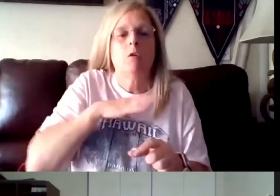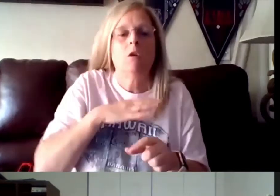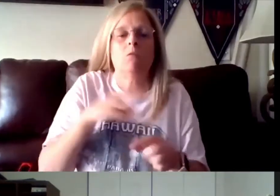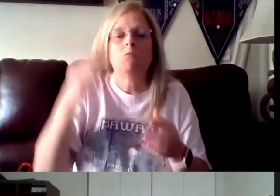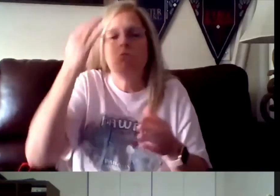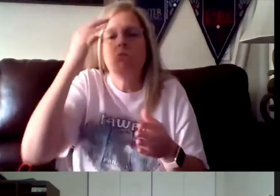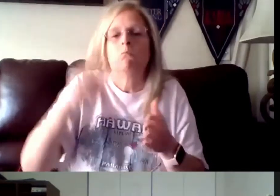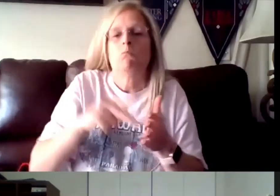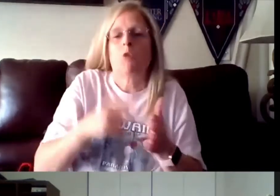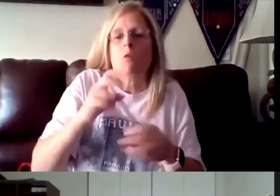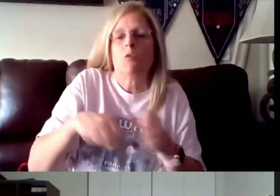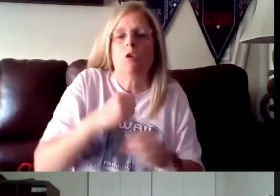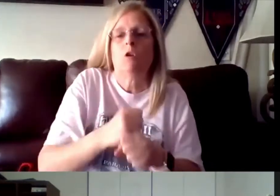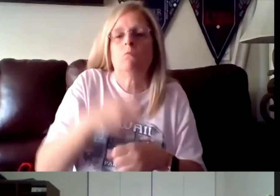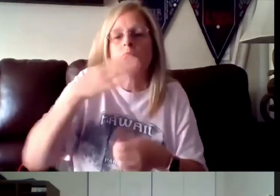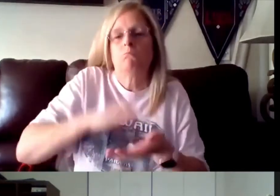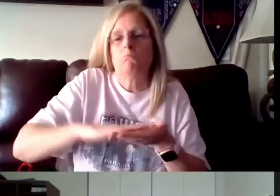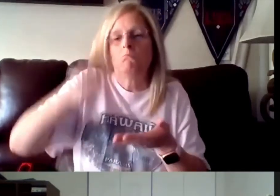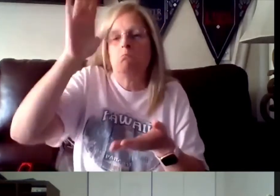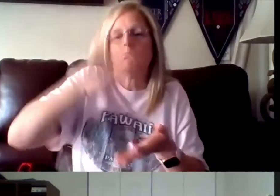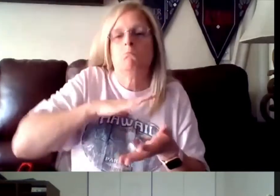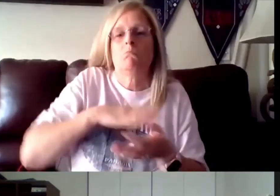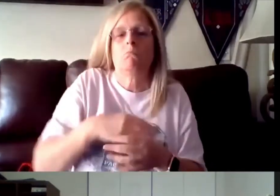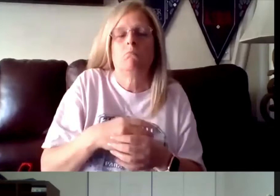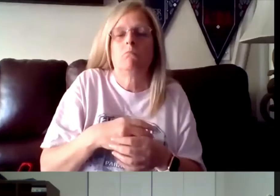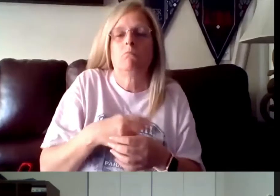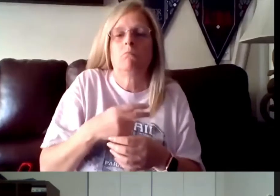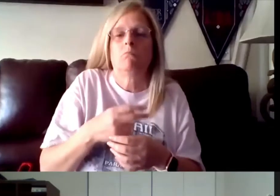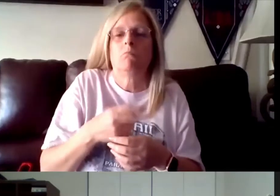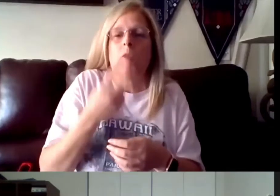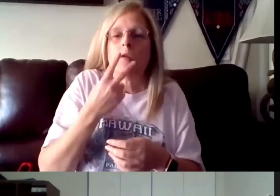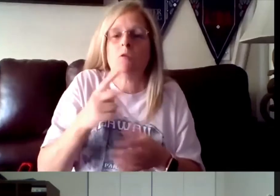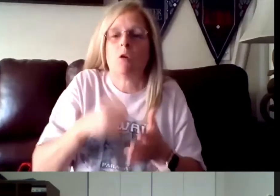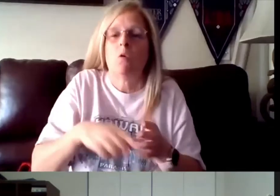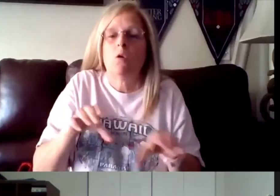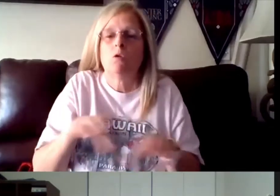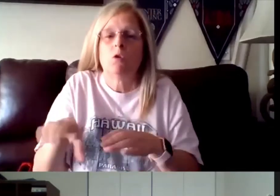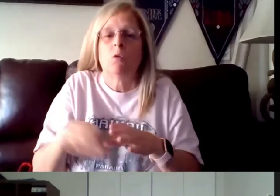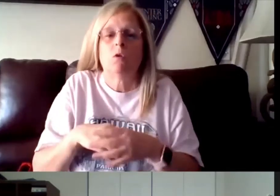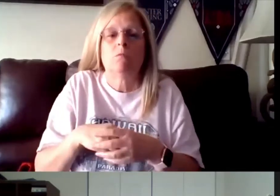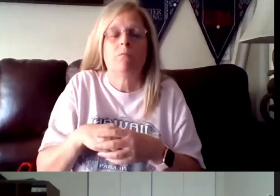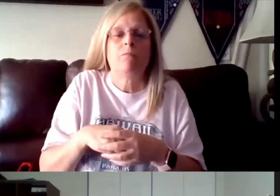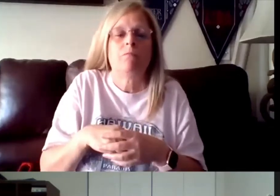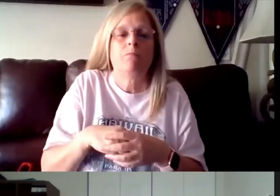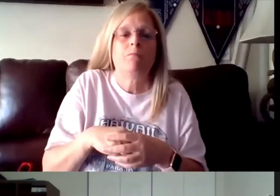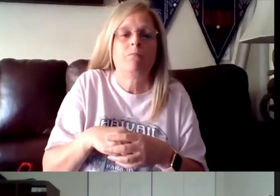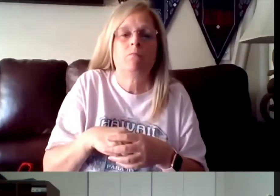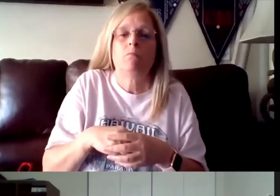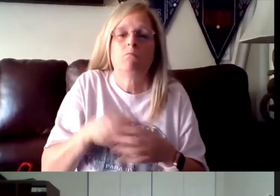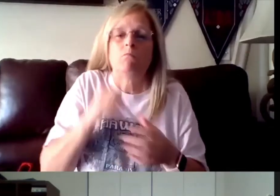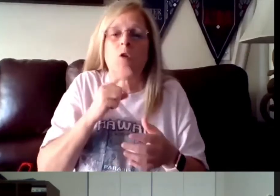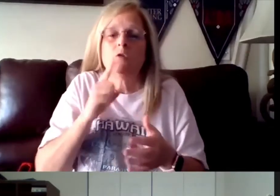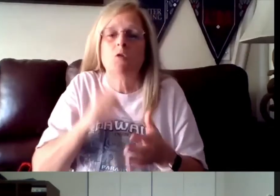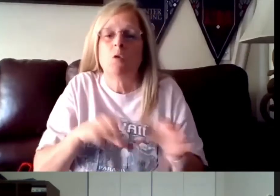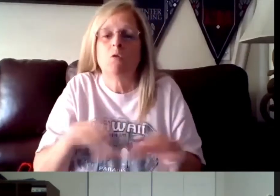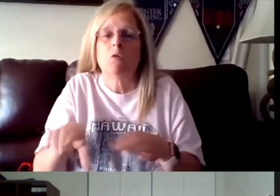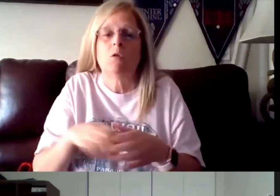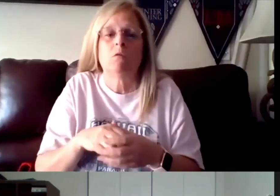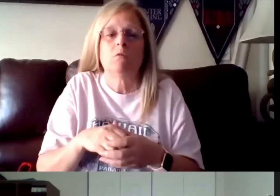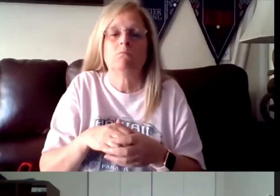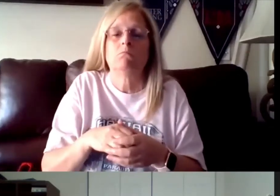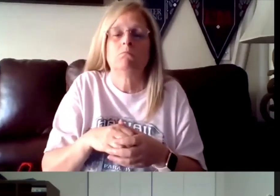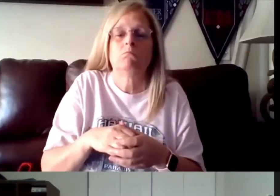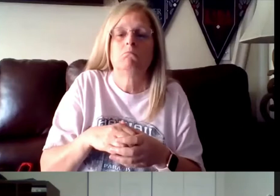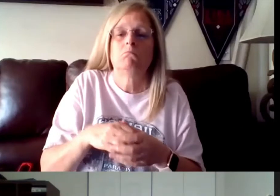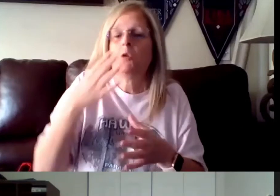guy. And I saw what he was doing. At least I thought I knew. I wasn't sure what he was doing, but it looked interesting. So I asked